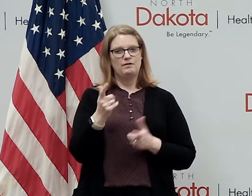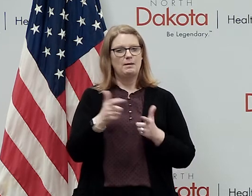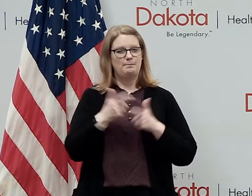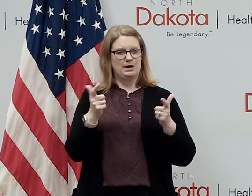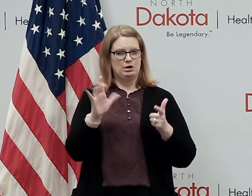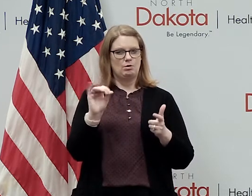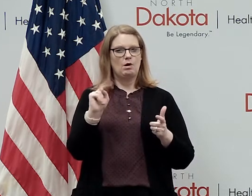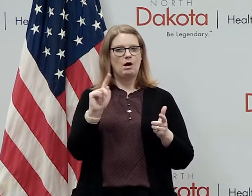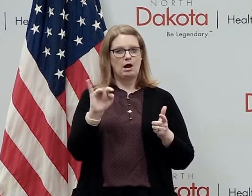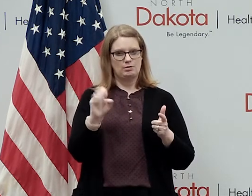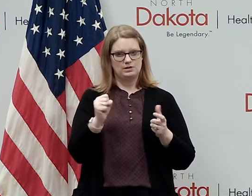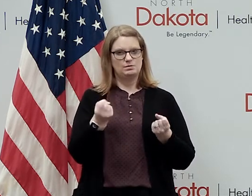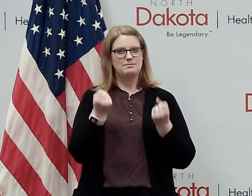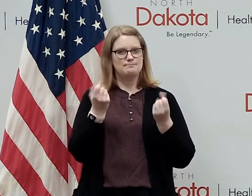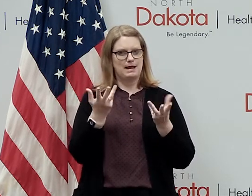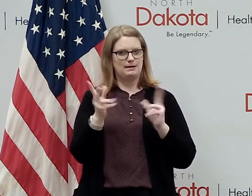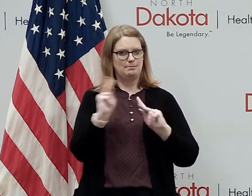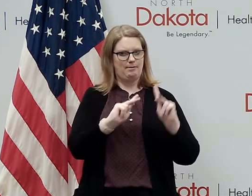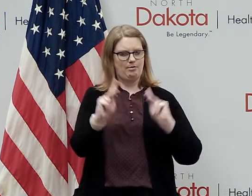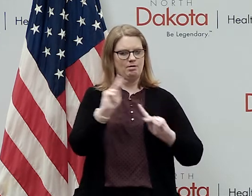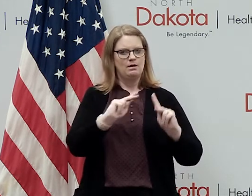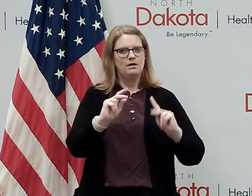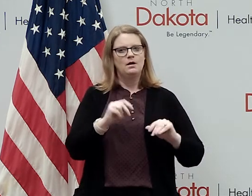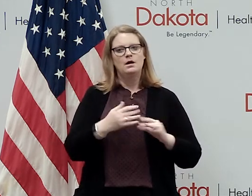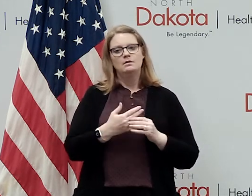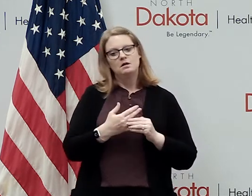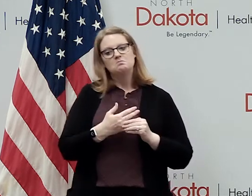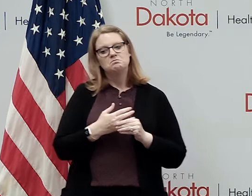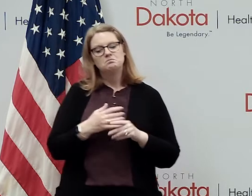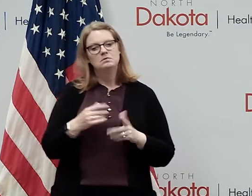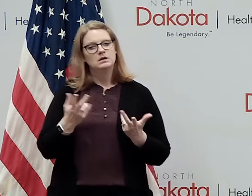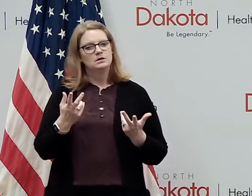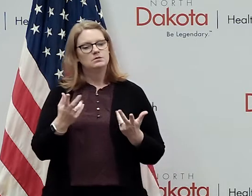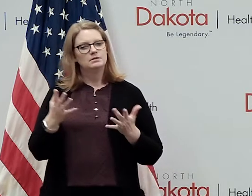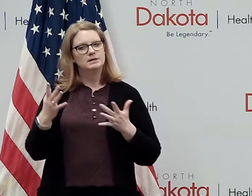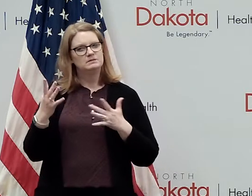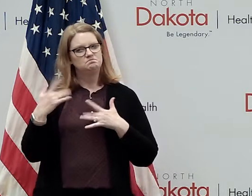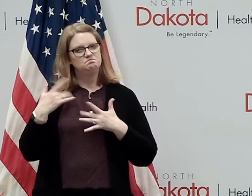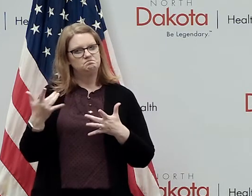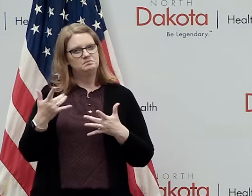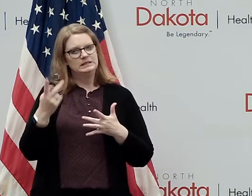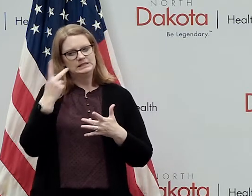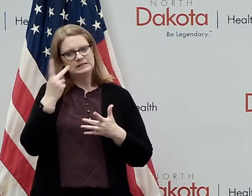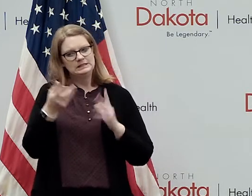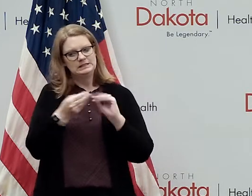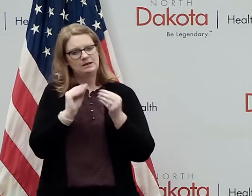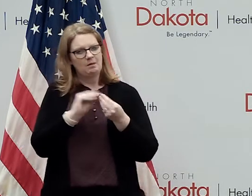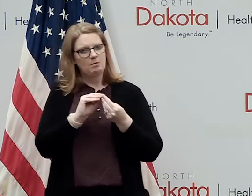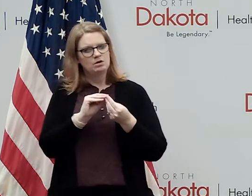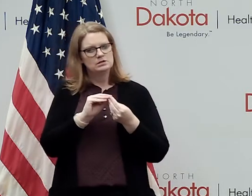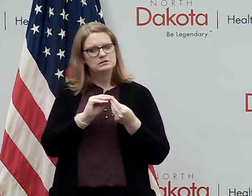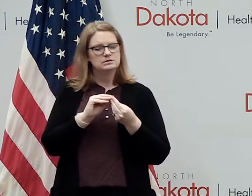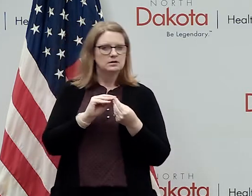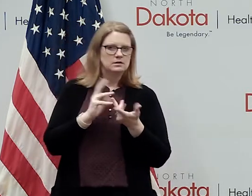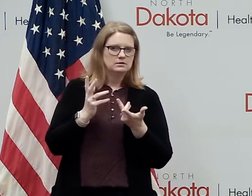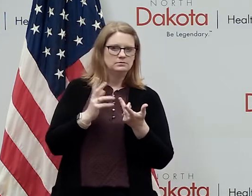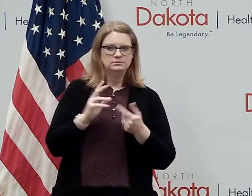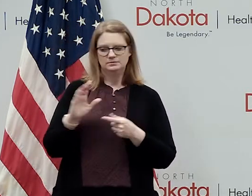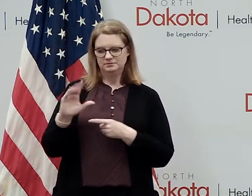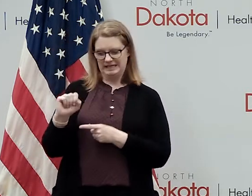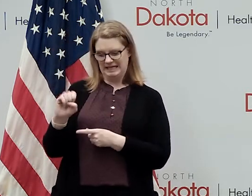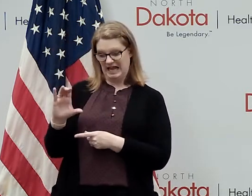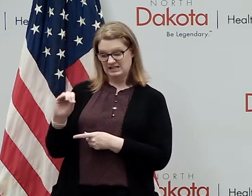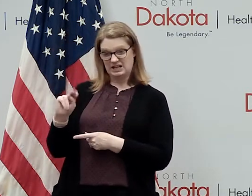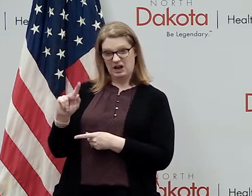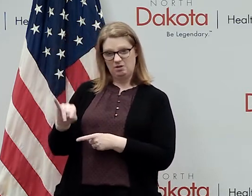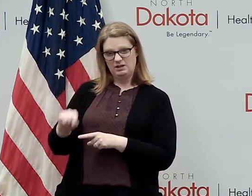populous counties. And again, when we take a look at, generally we've been looking at numbers throughout this pandemic where Cass County has